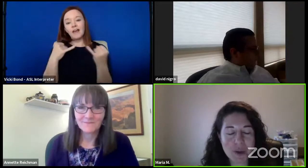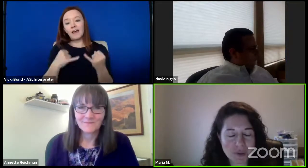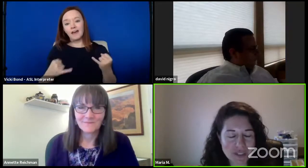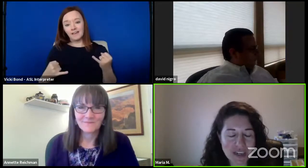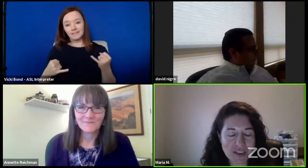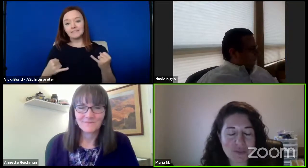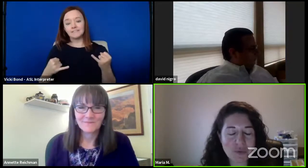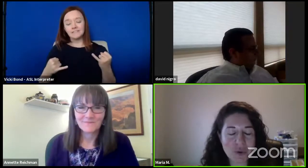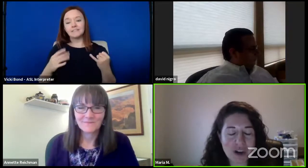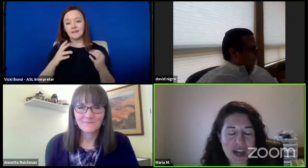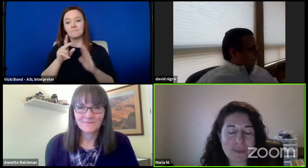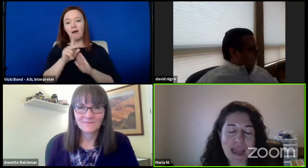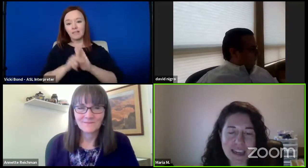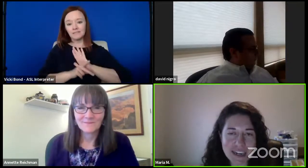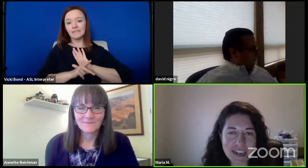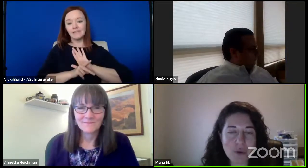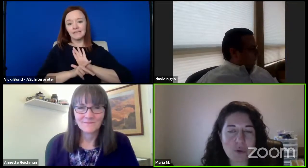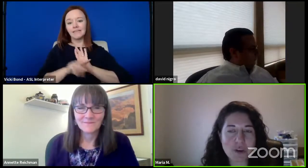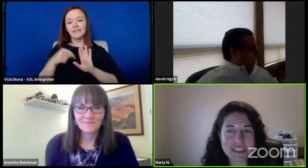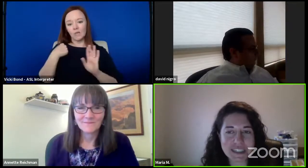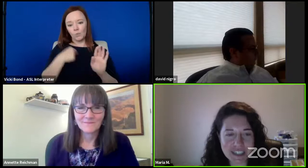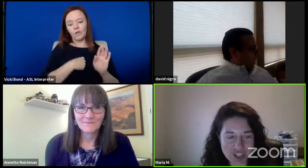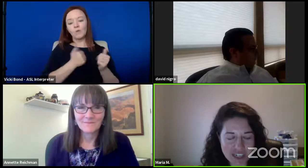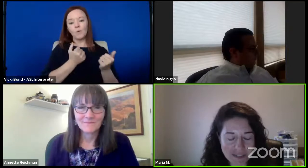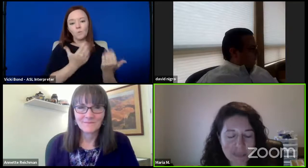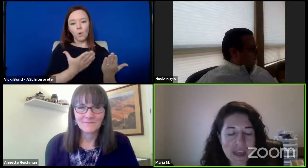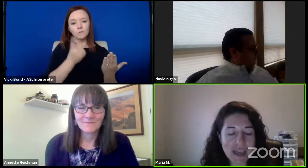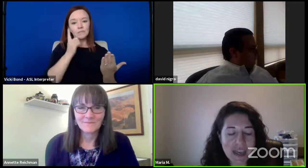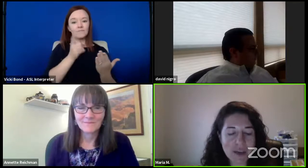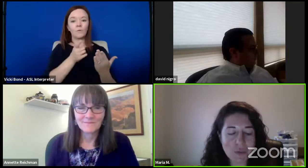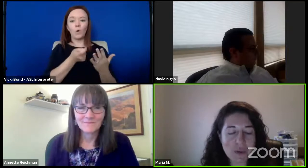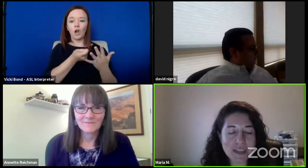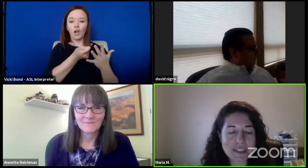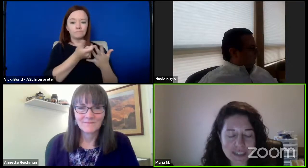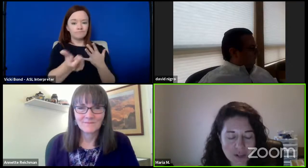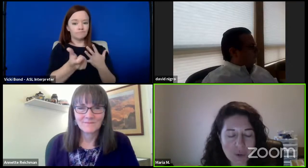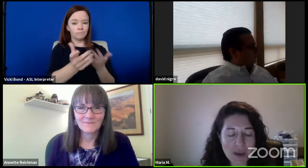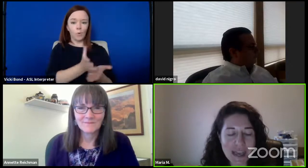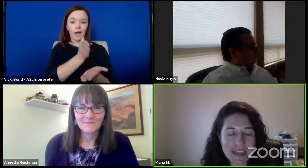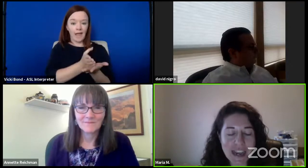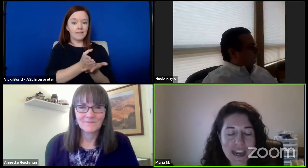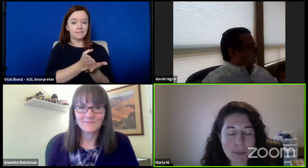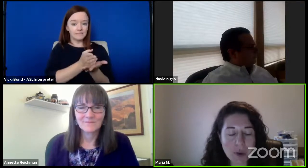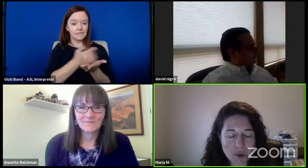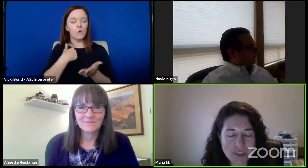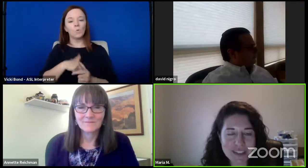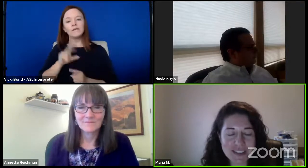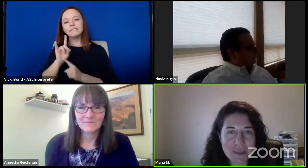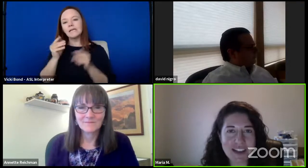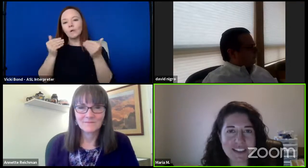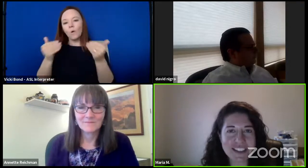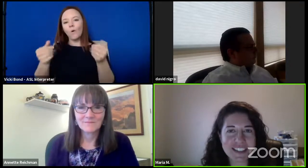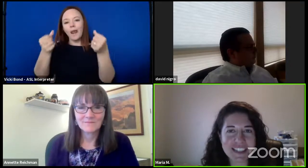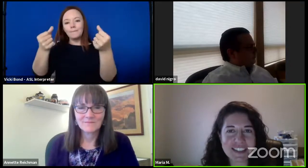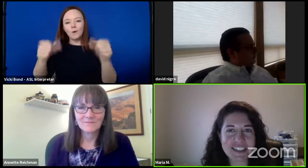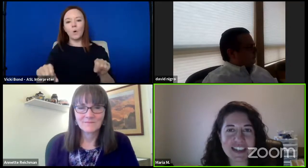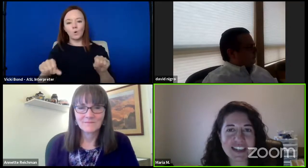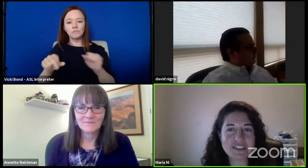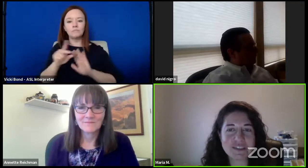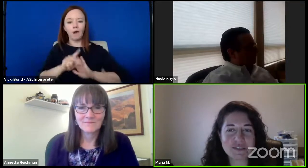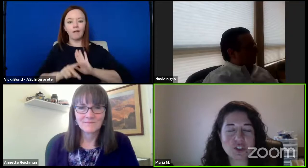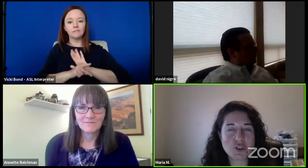we are proposing for editing or deletion. We did go ahead and post the